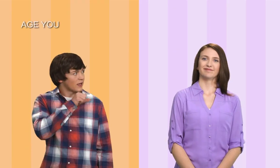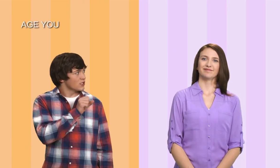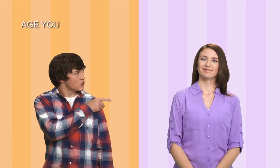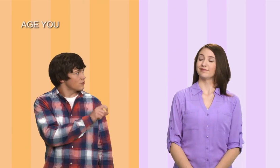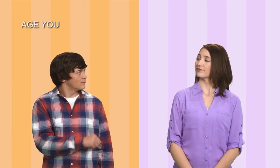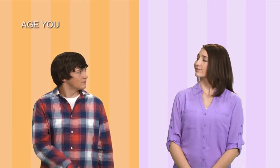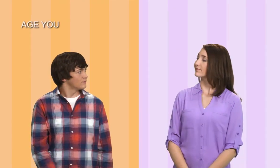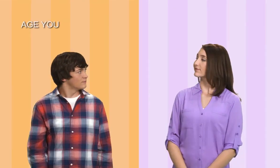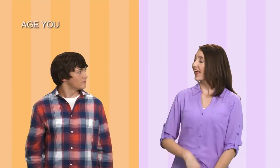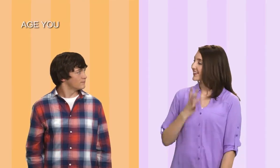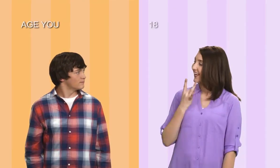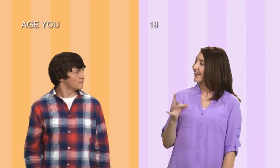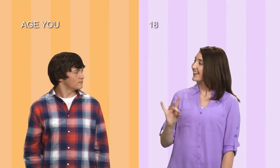Age you? 18.